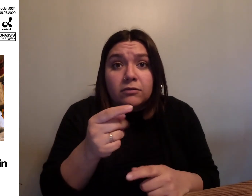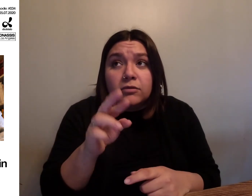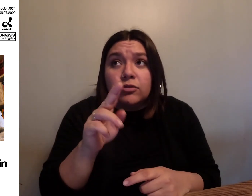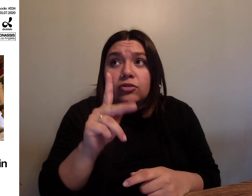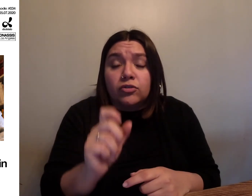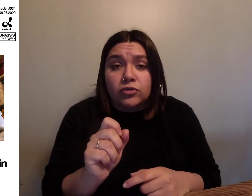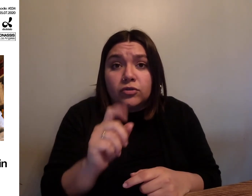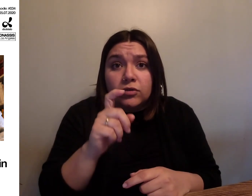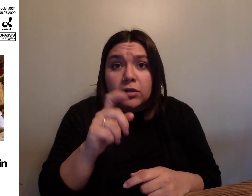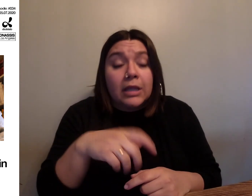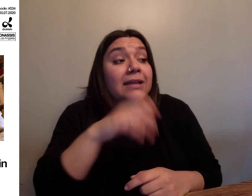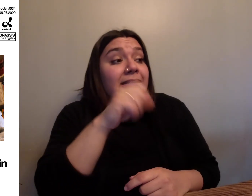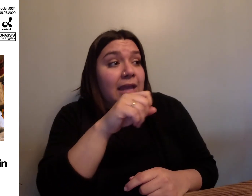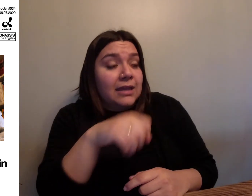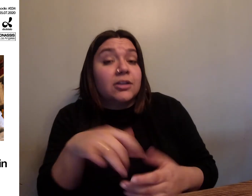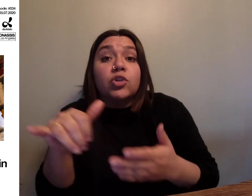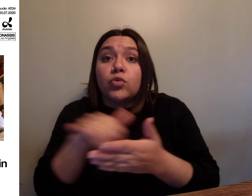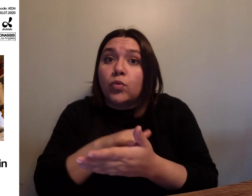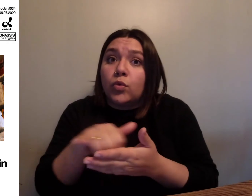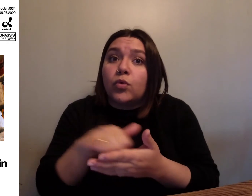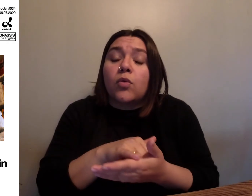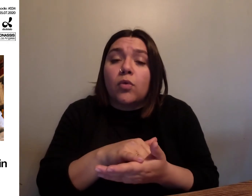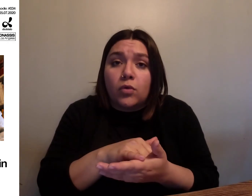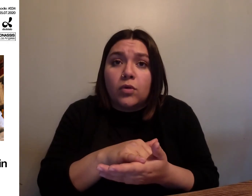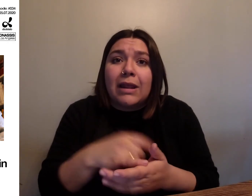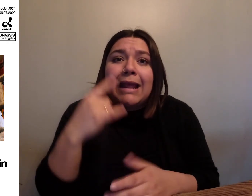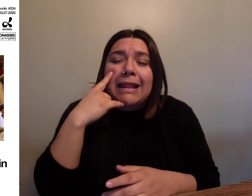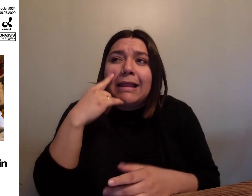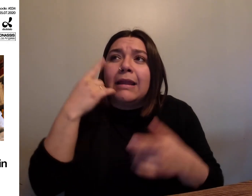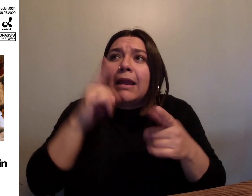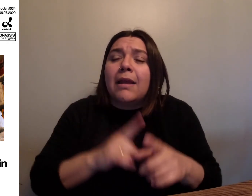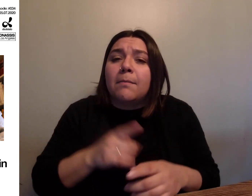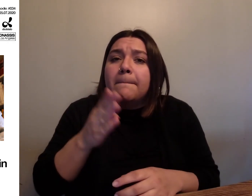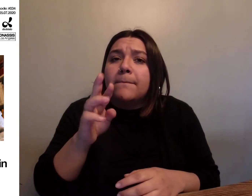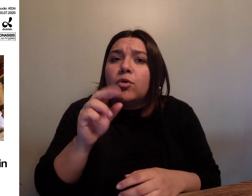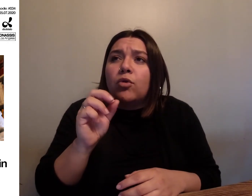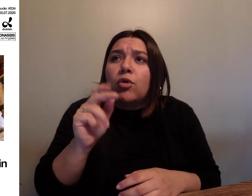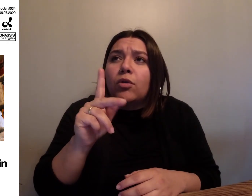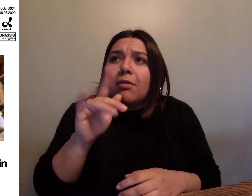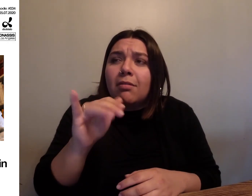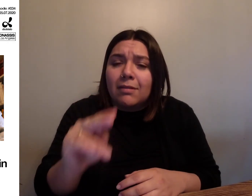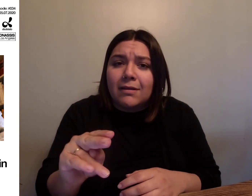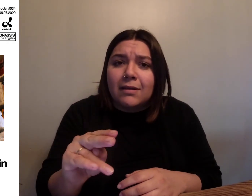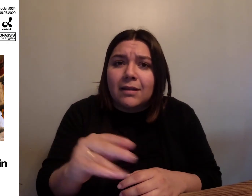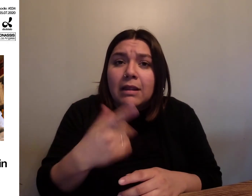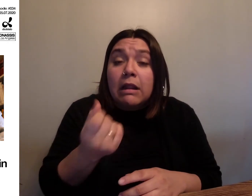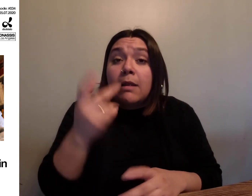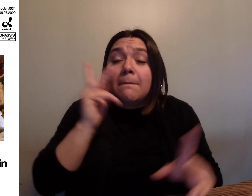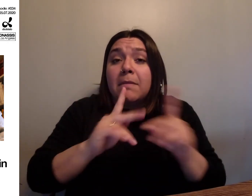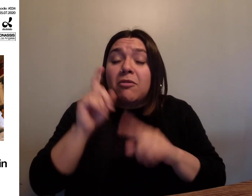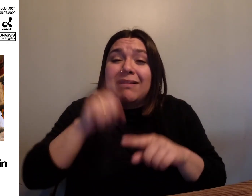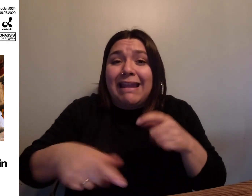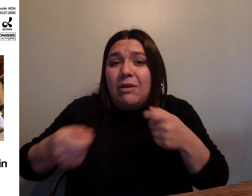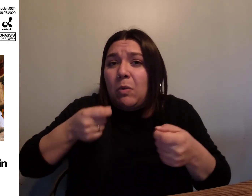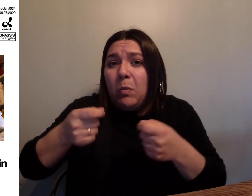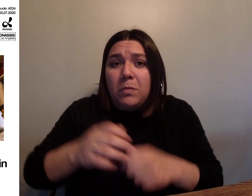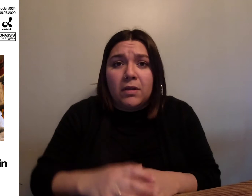Yeah. In New York, in Brooklyn, I think the funeral parlors cannot cope.